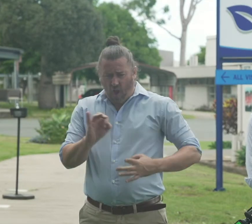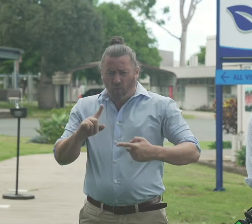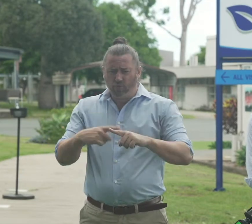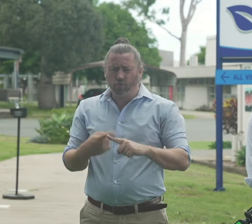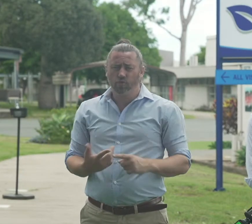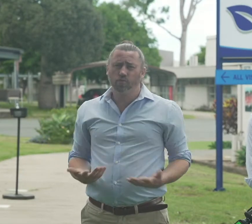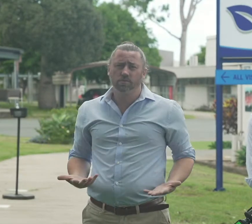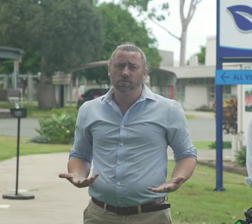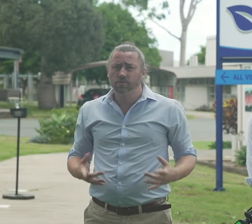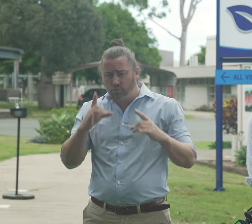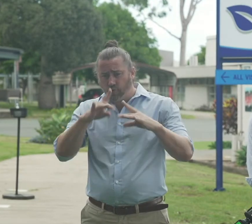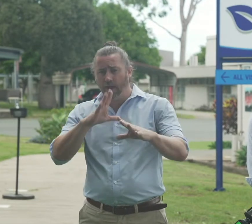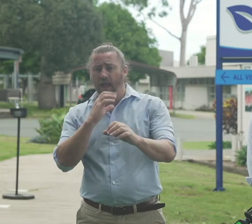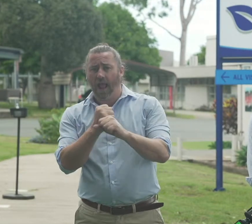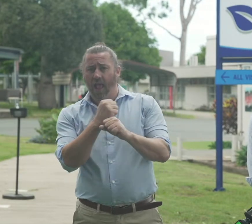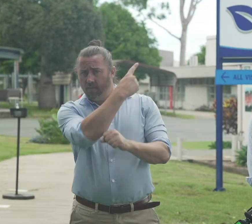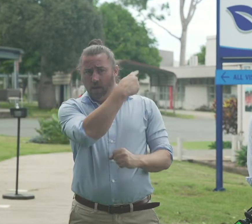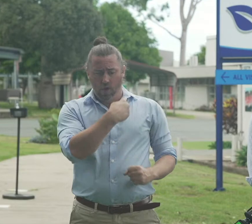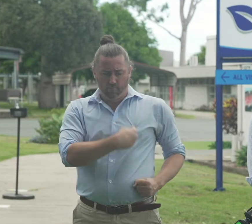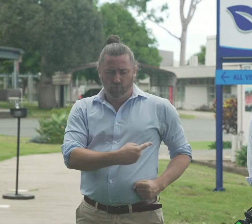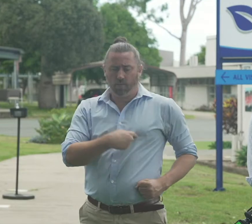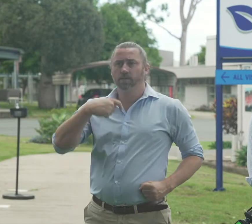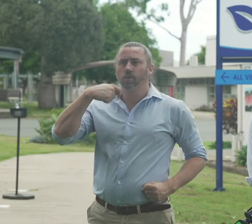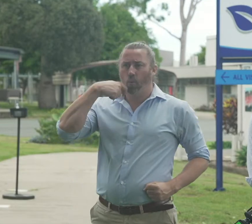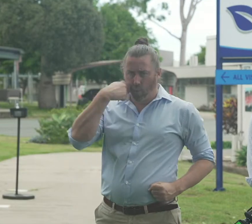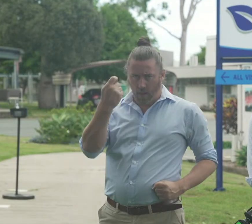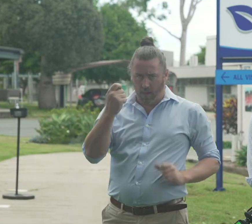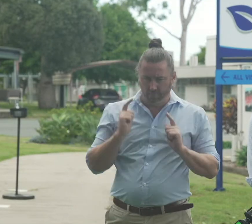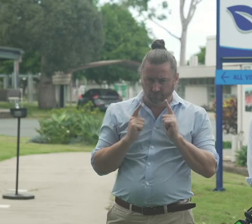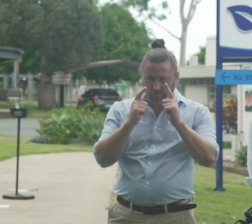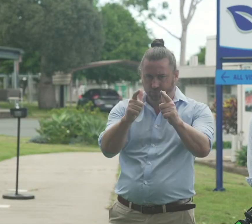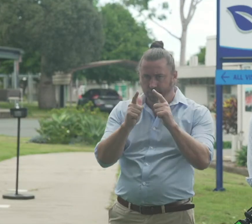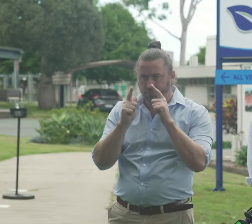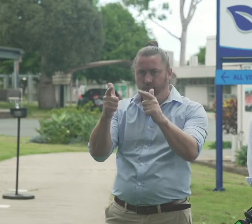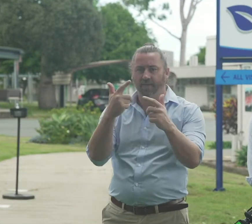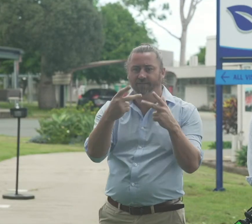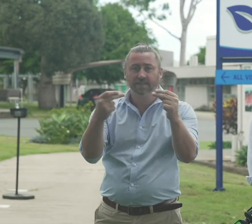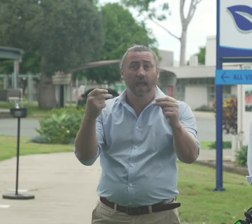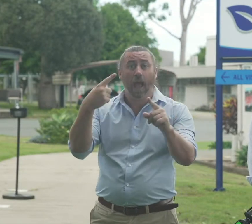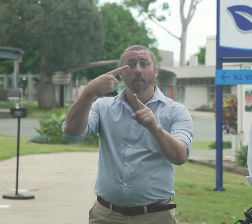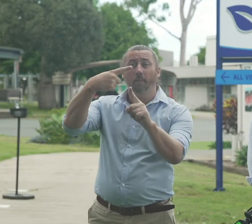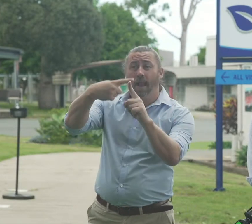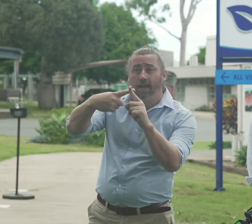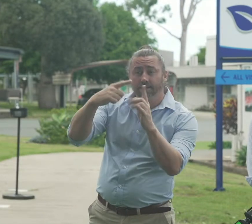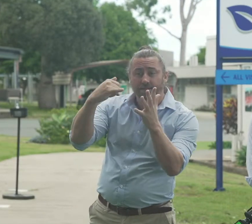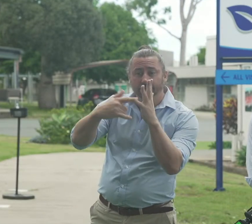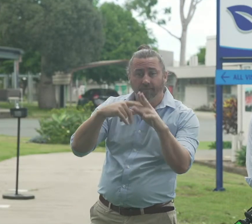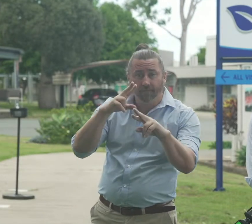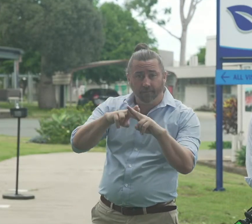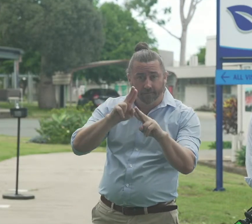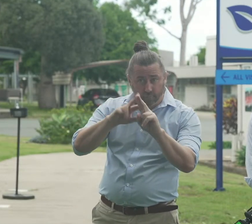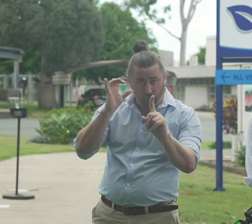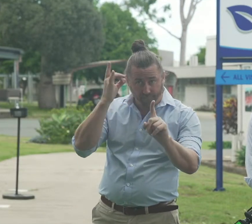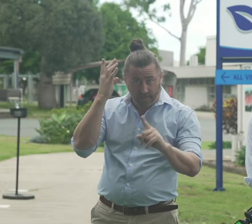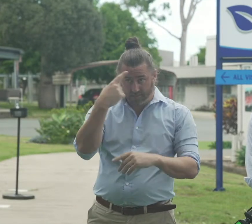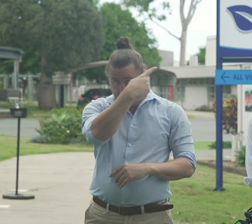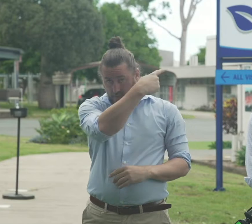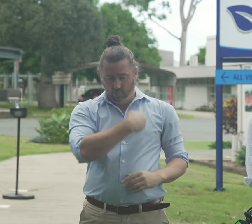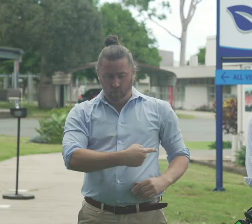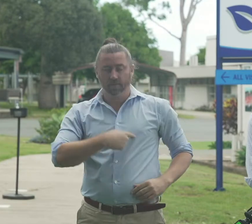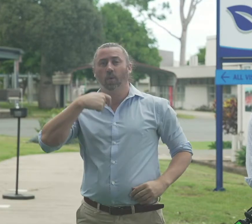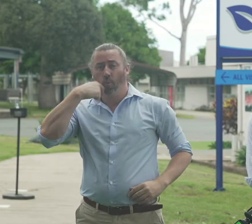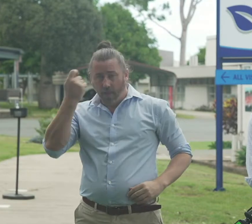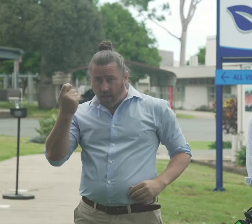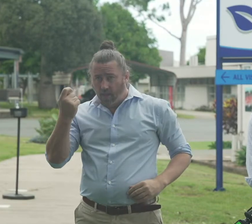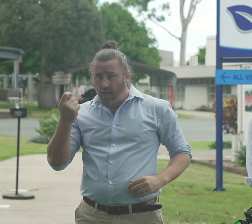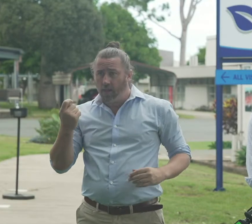The Commonwealth made commitments about vaccinating people and staff in aged care, and clearly they've failed